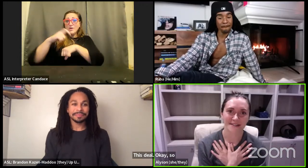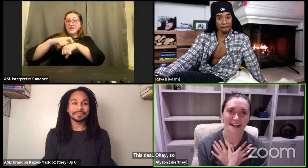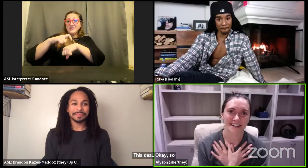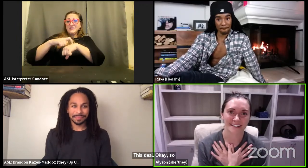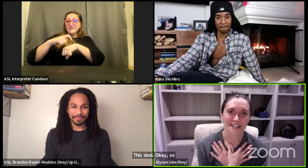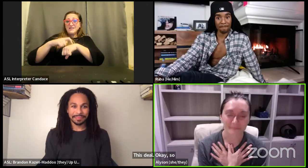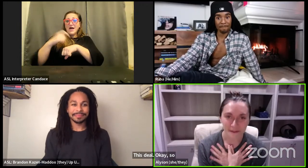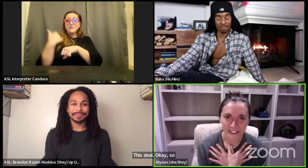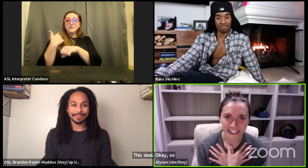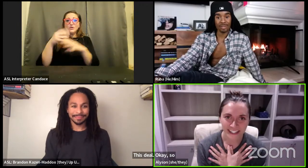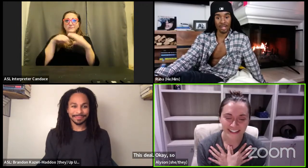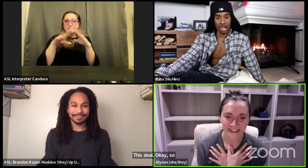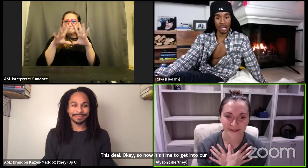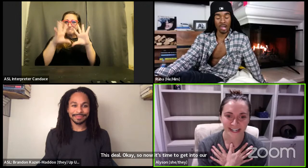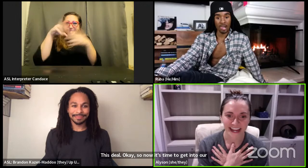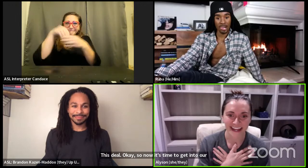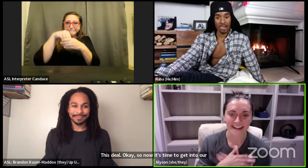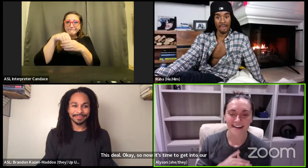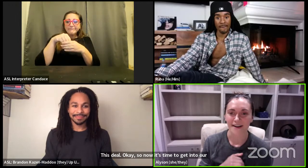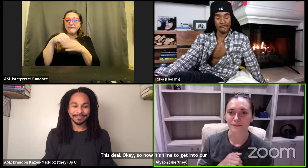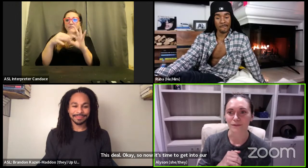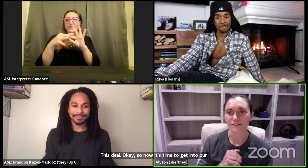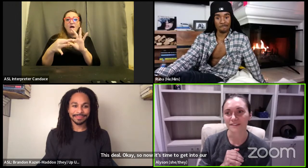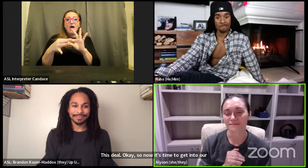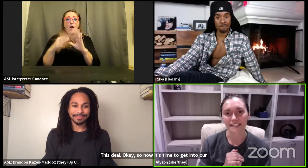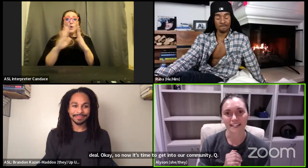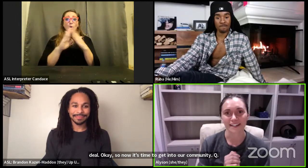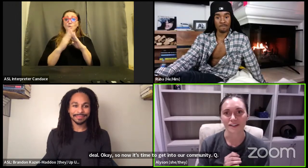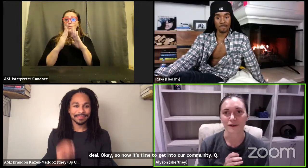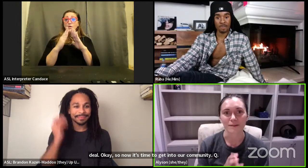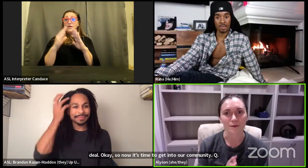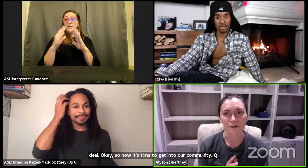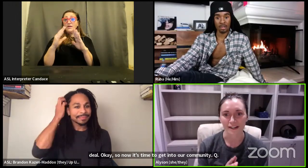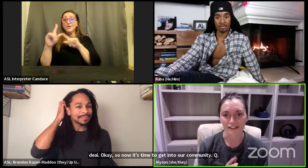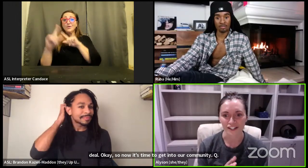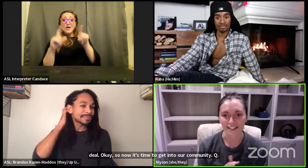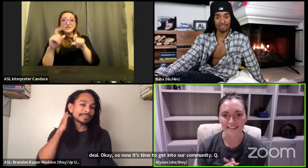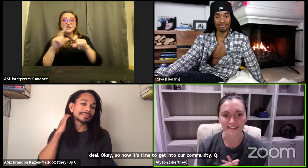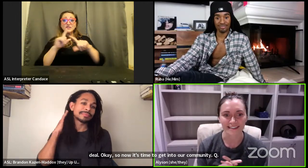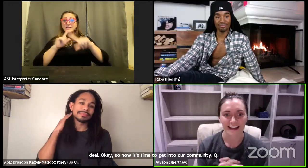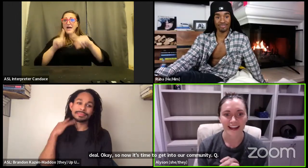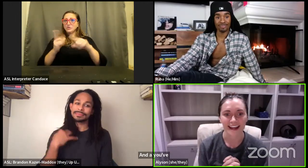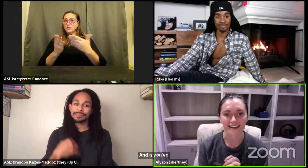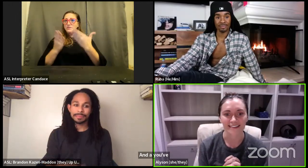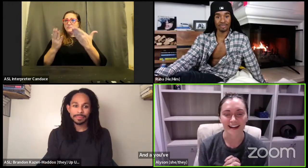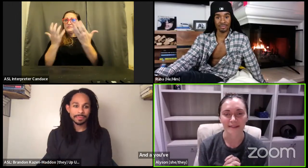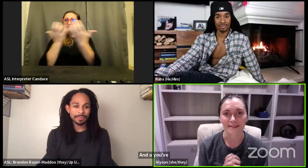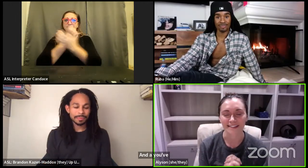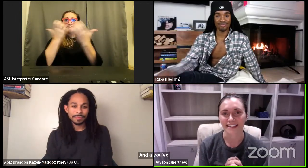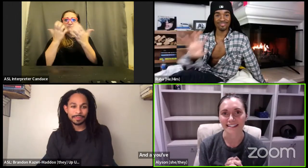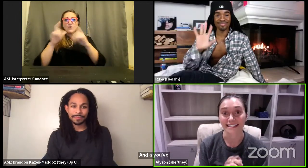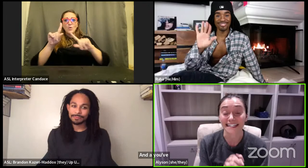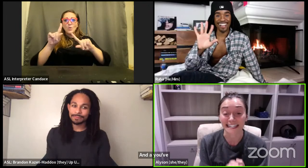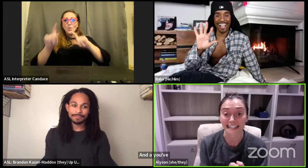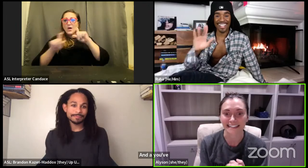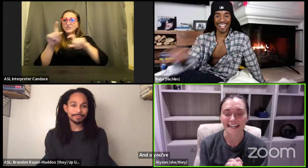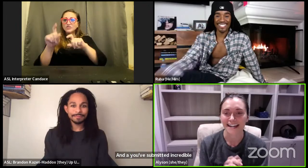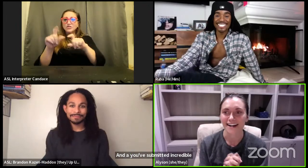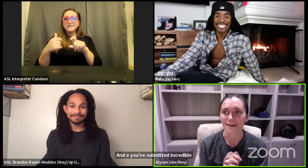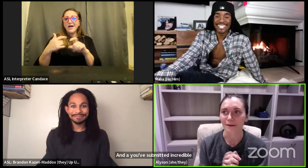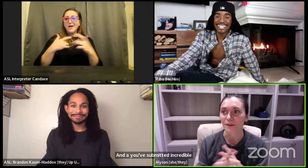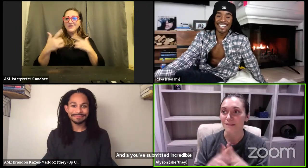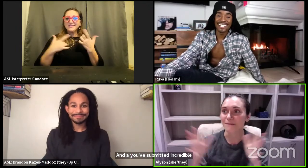get into our community Q&A. You've submitted incredible questions, and I'm excited to dig